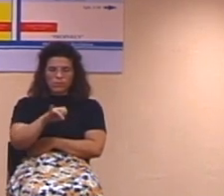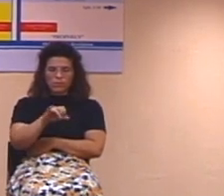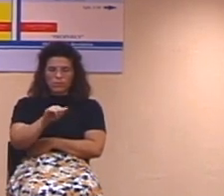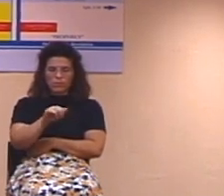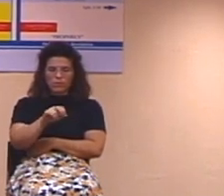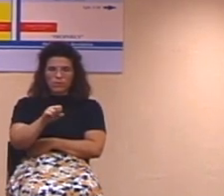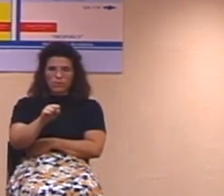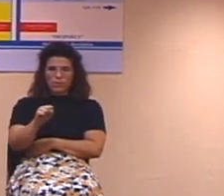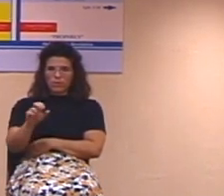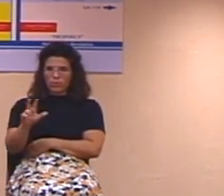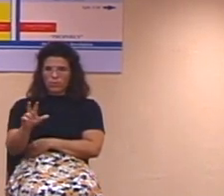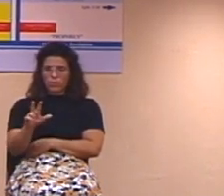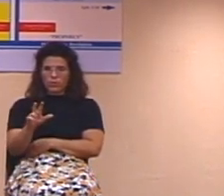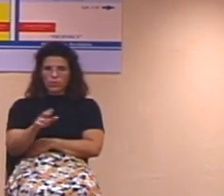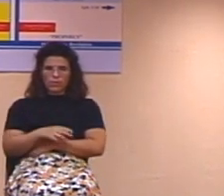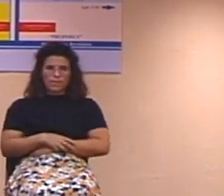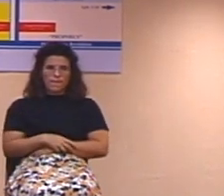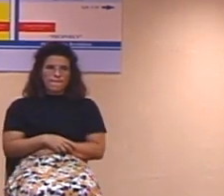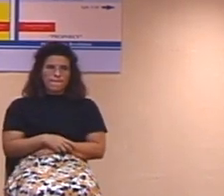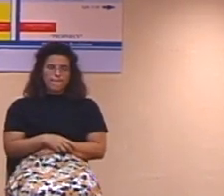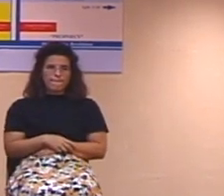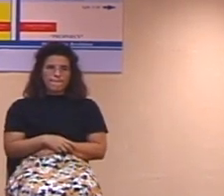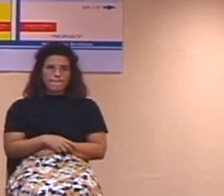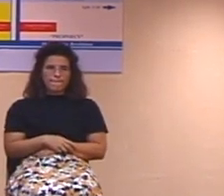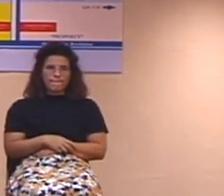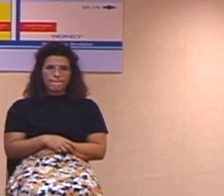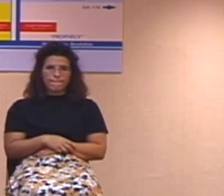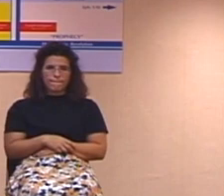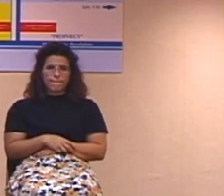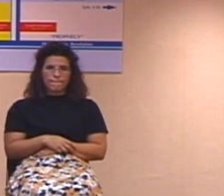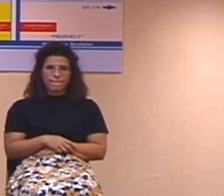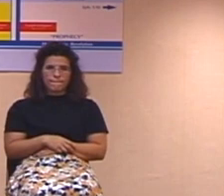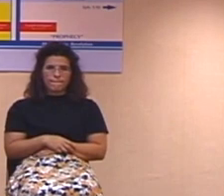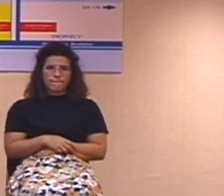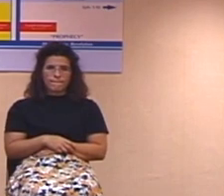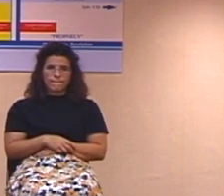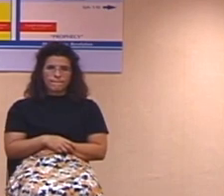3. Philippians chapter 3. At home,